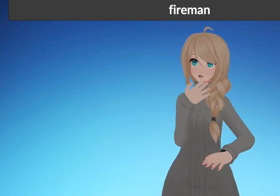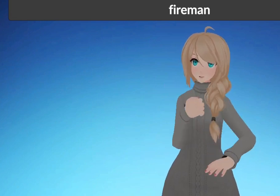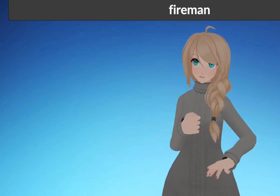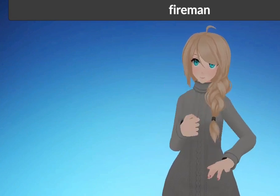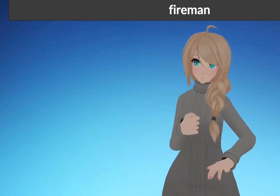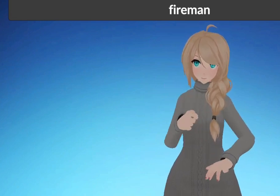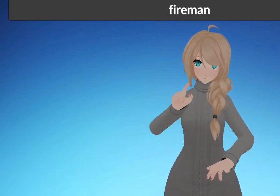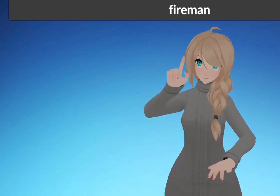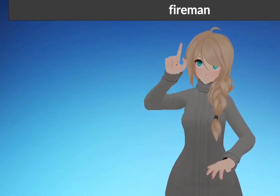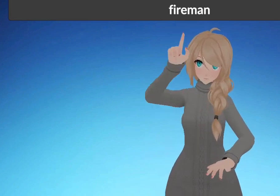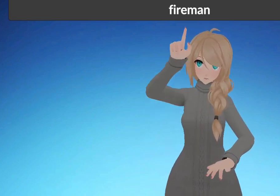Fireman. It's simple.